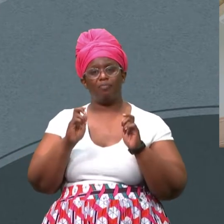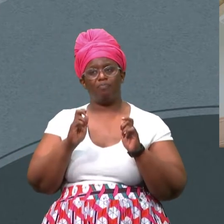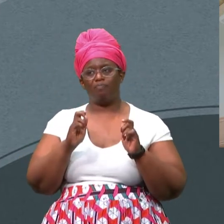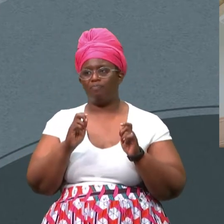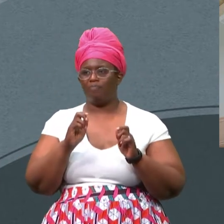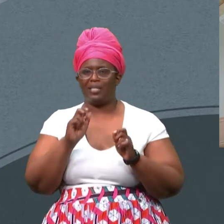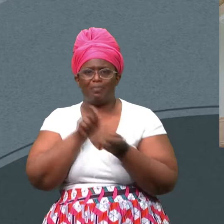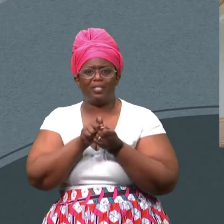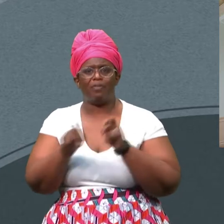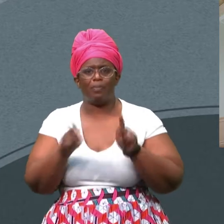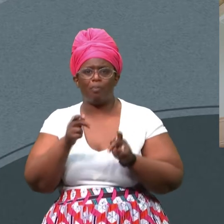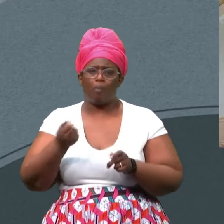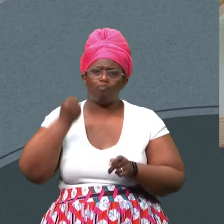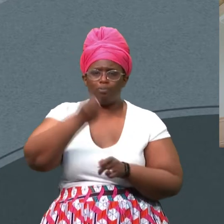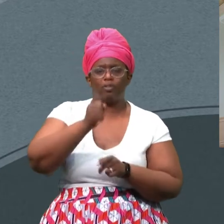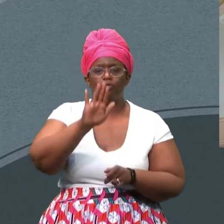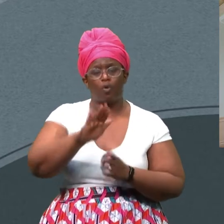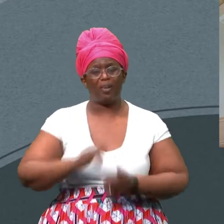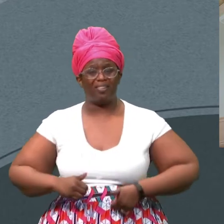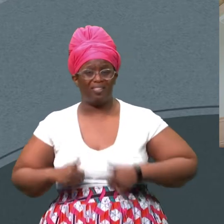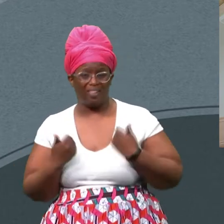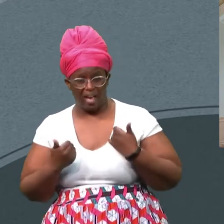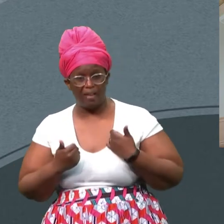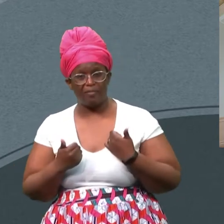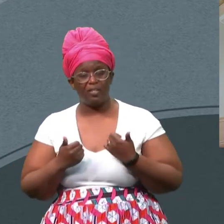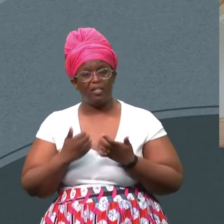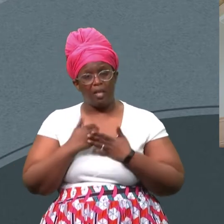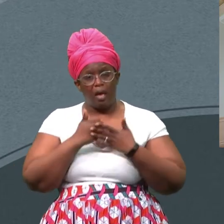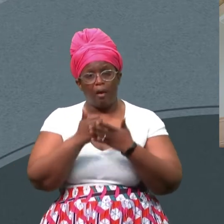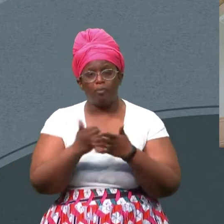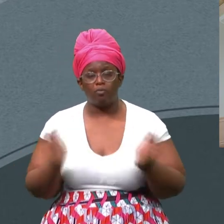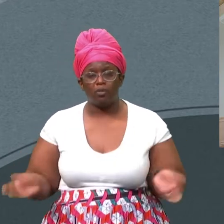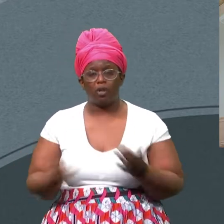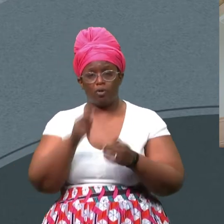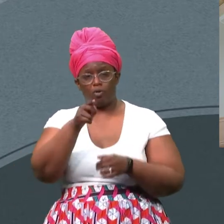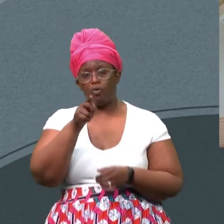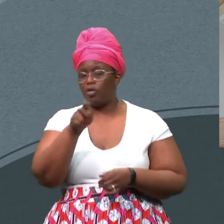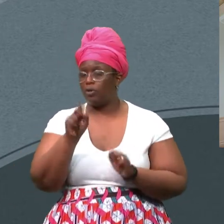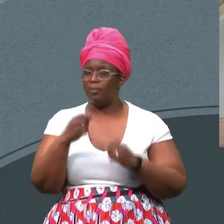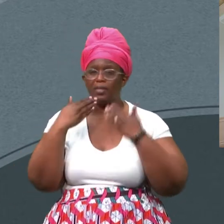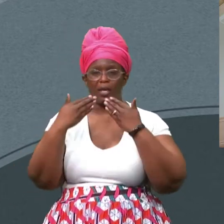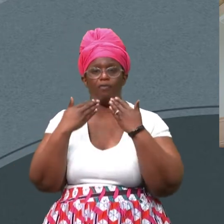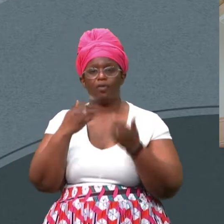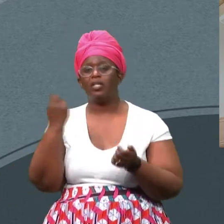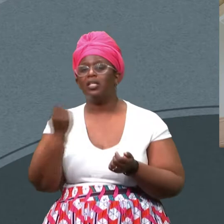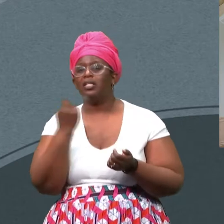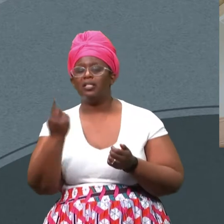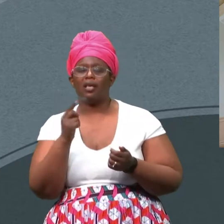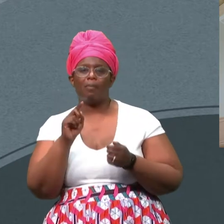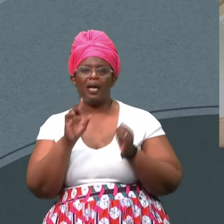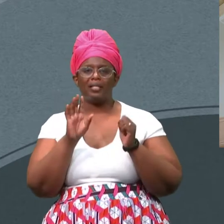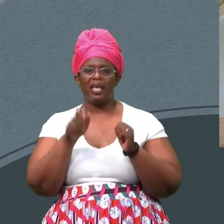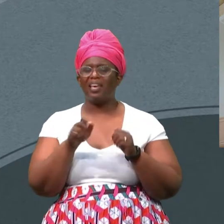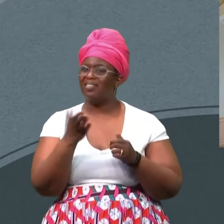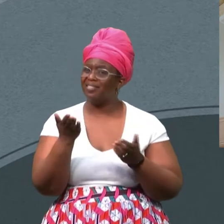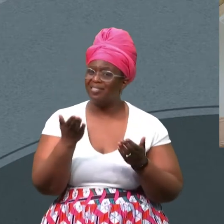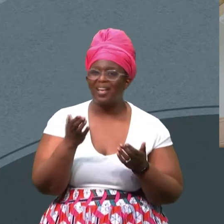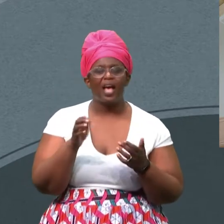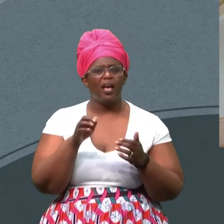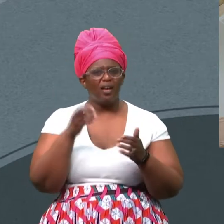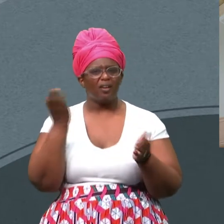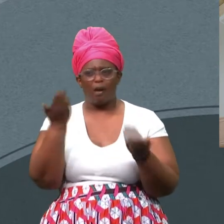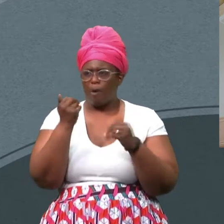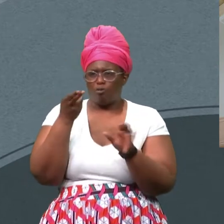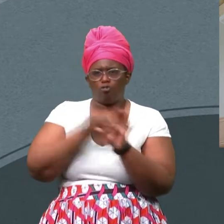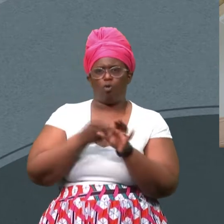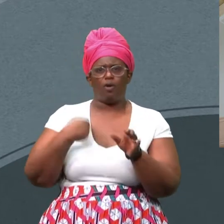your life, and you ought to be giving him grateful praise for that association. Somebody said to you today, man, you need to get online and listen to my pastor. Hear the word of